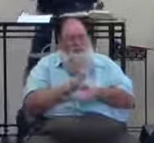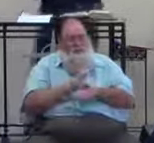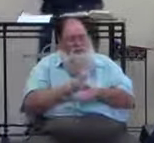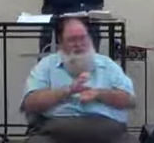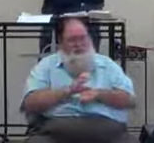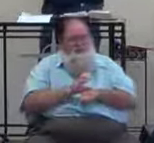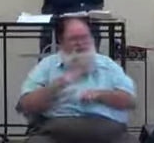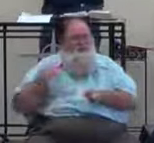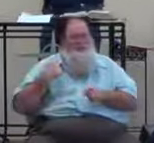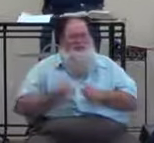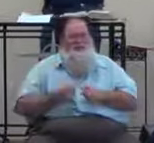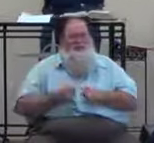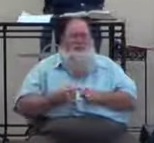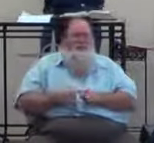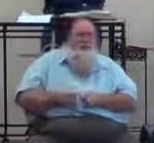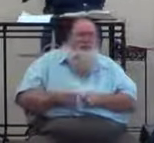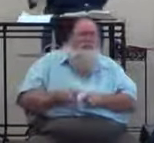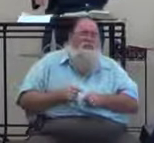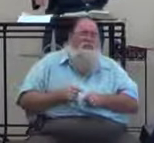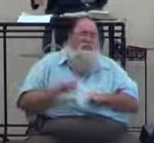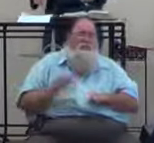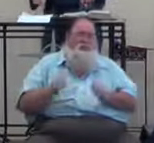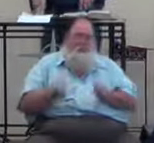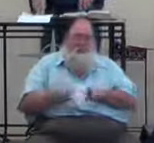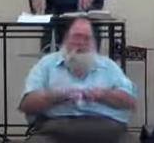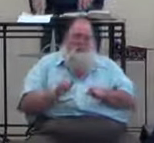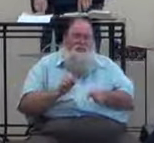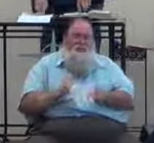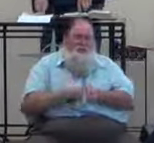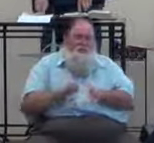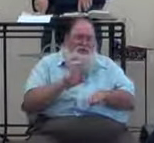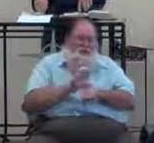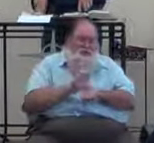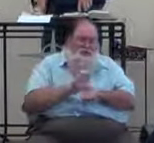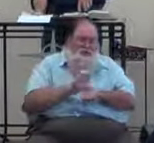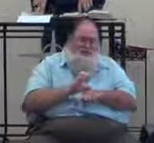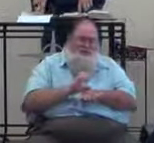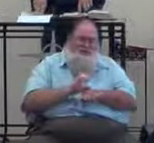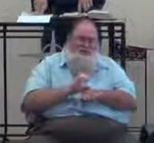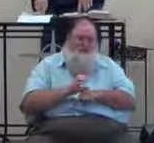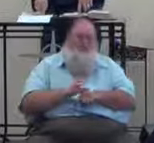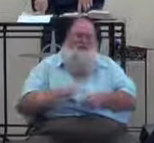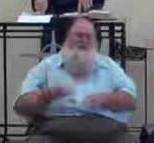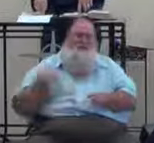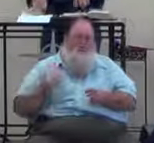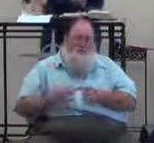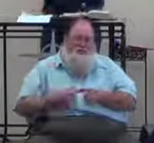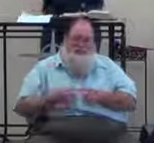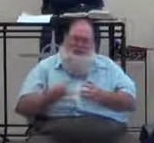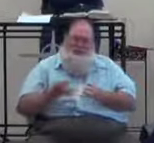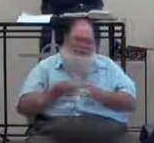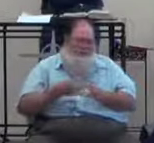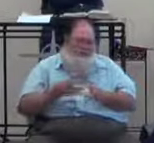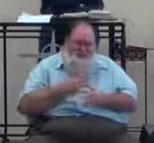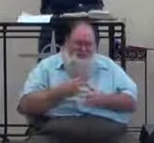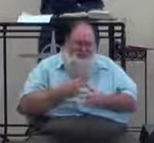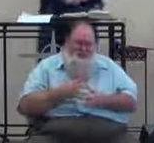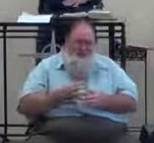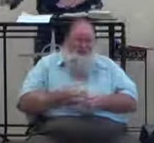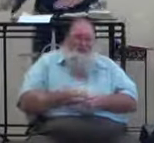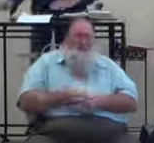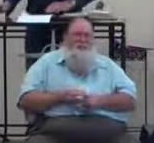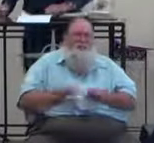persecuted and dispersed, it was the very beginning of evangelism and mission work. And we're going to see it as it